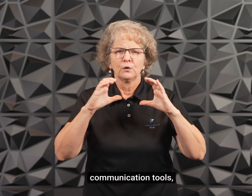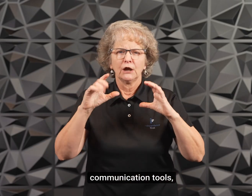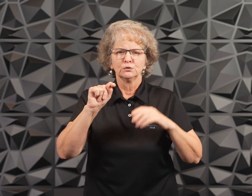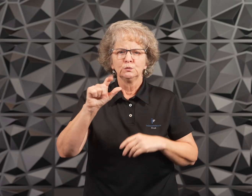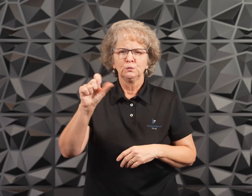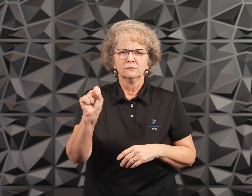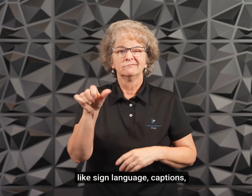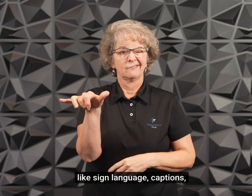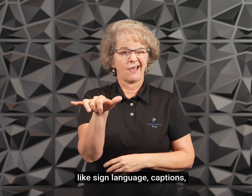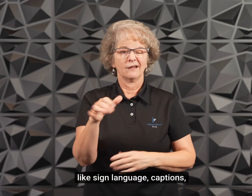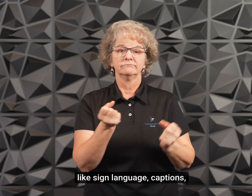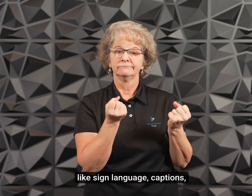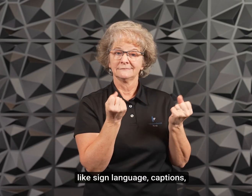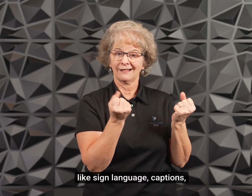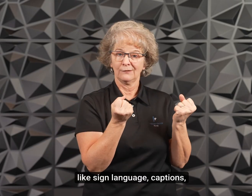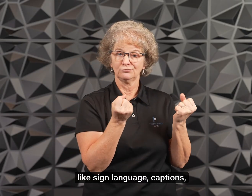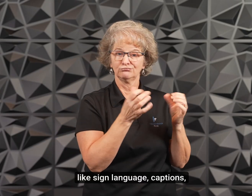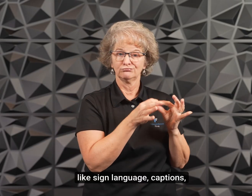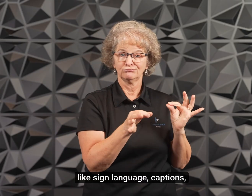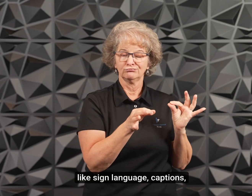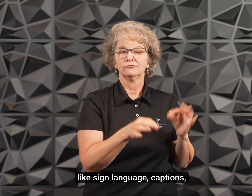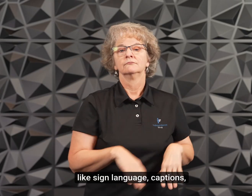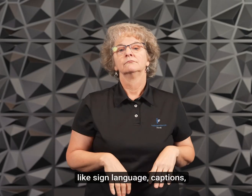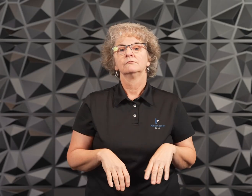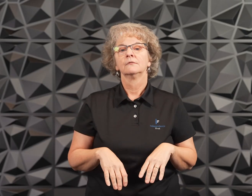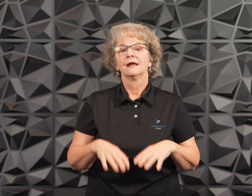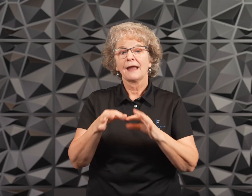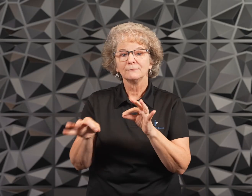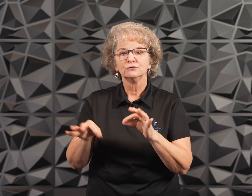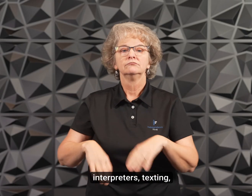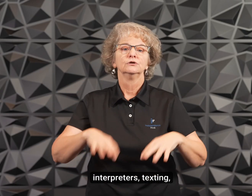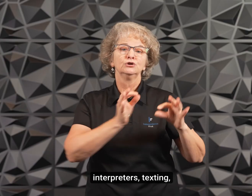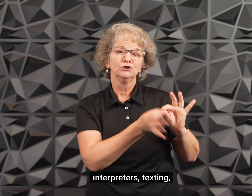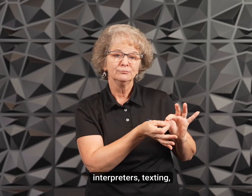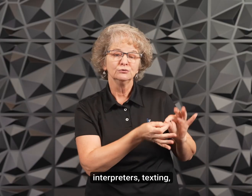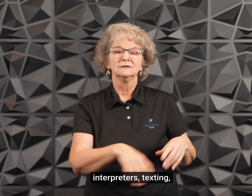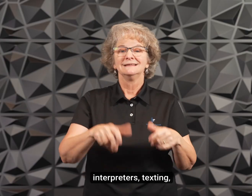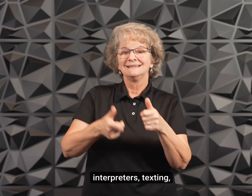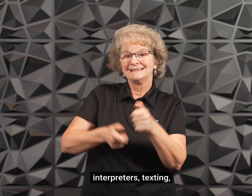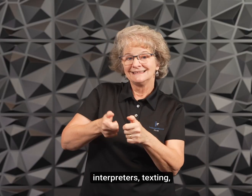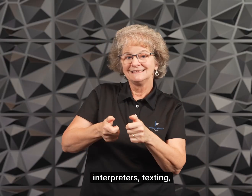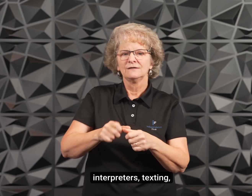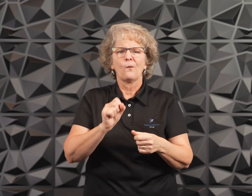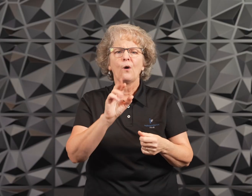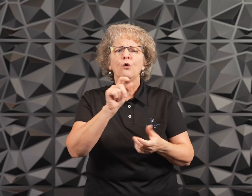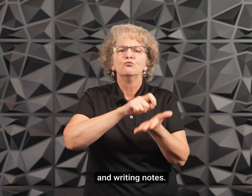tools, like sign language, captions, interpreters, texting, and